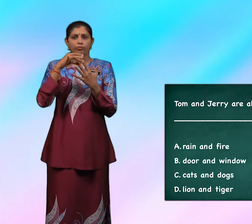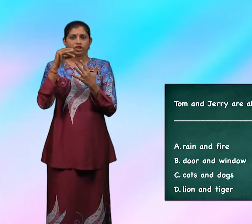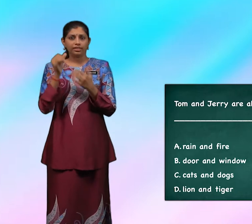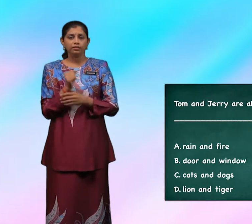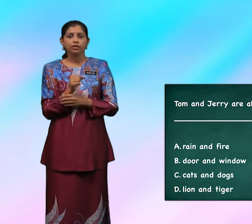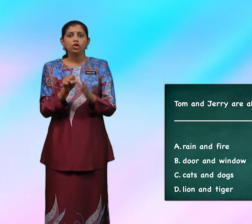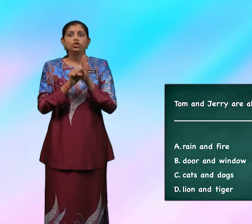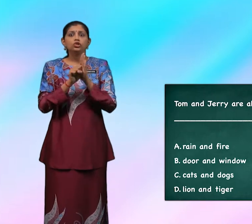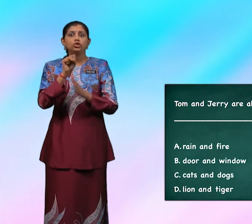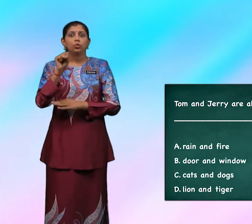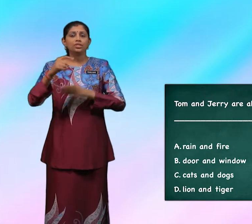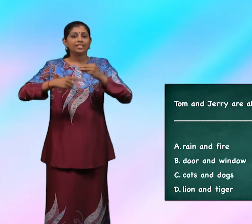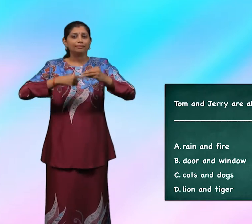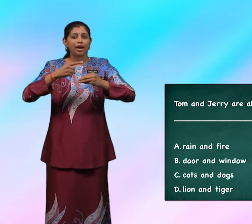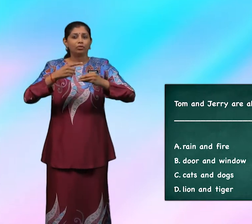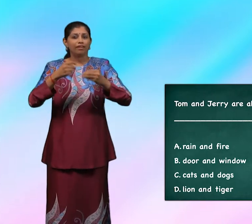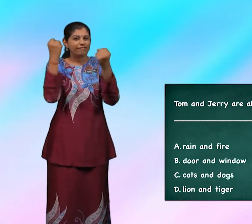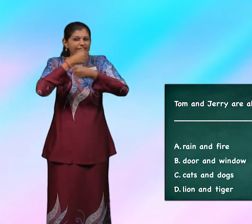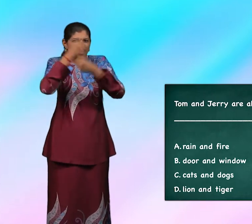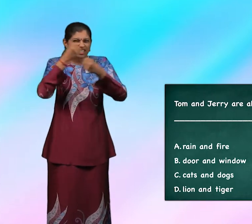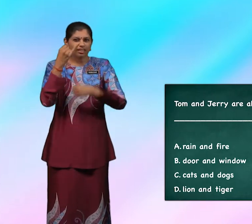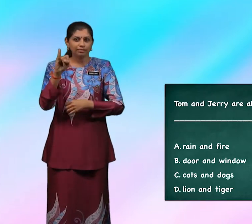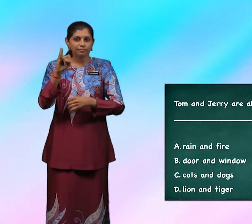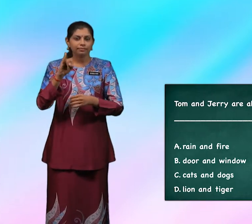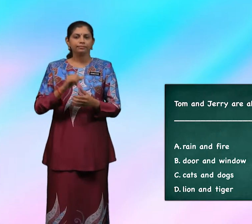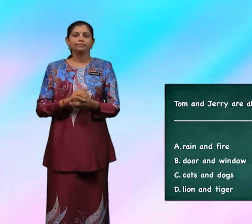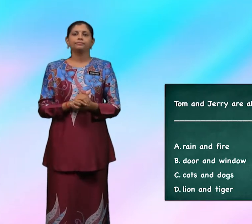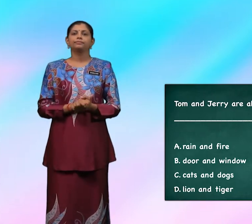option shows about fighting?